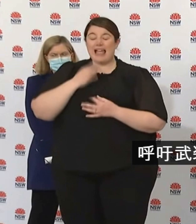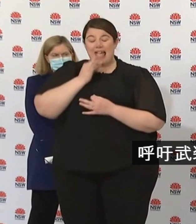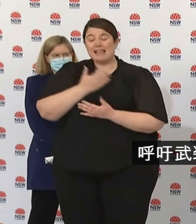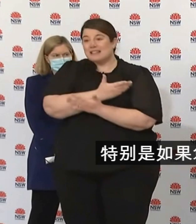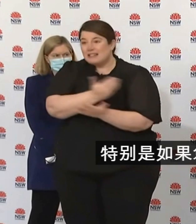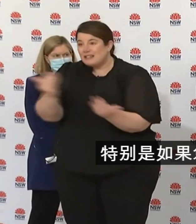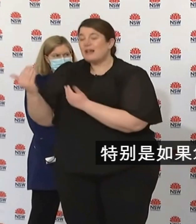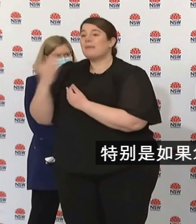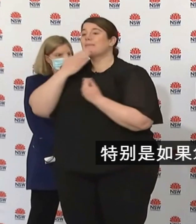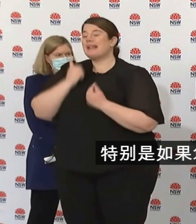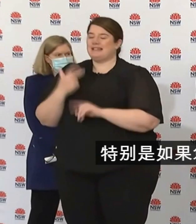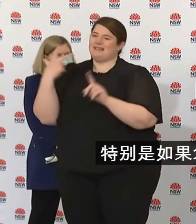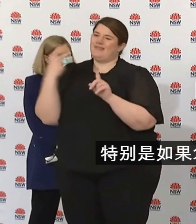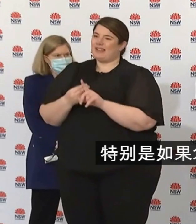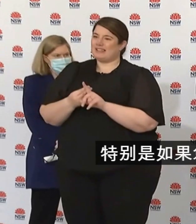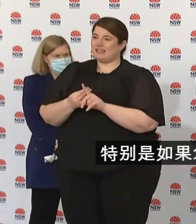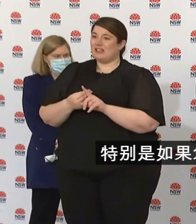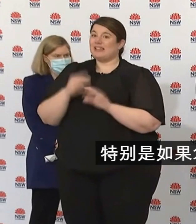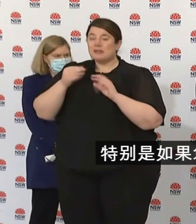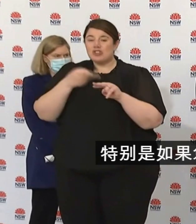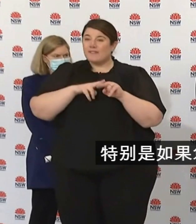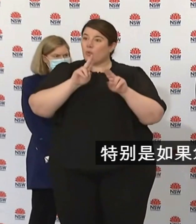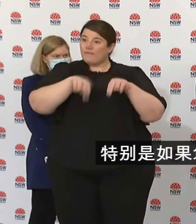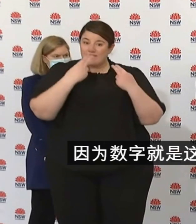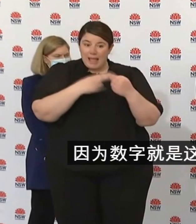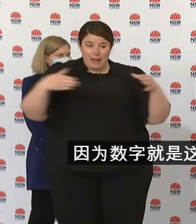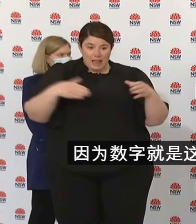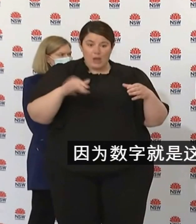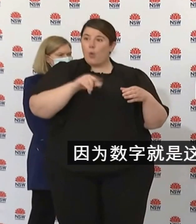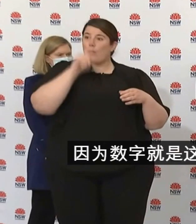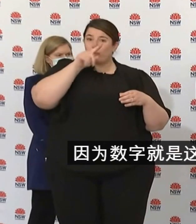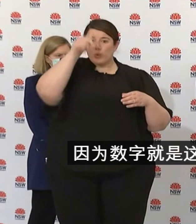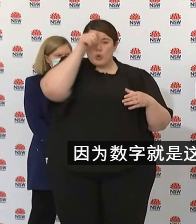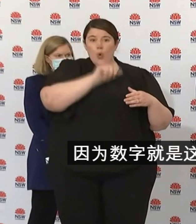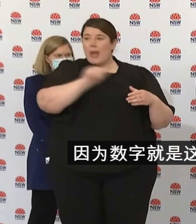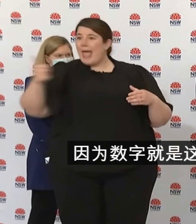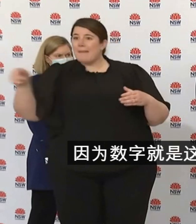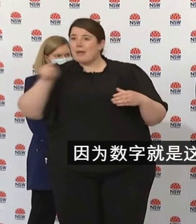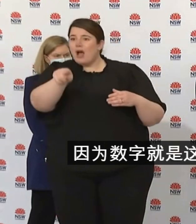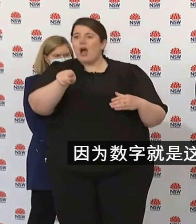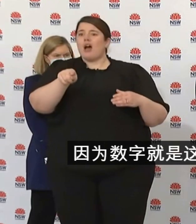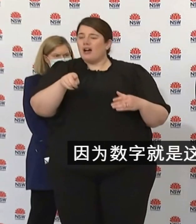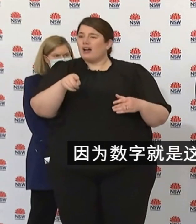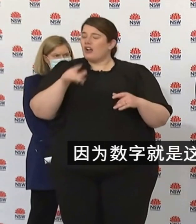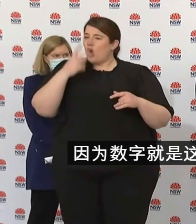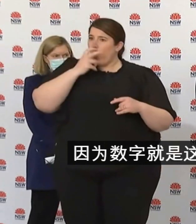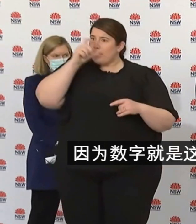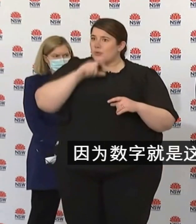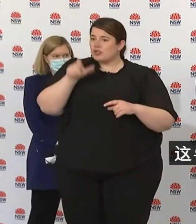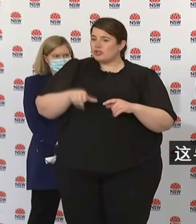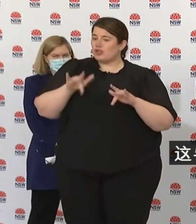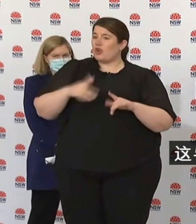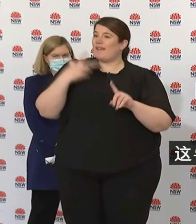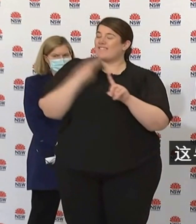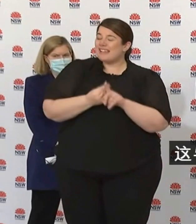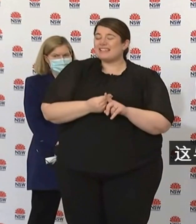get vaccinated, especially if you have older, vulnerable people in your community, because with the numbers the way they are, and as I said, I'll always say it